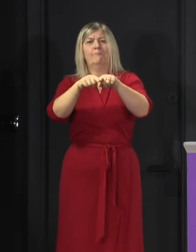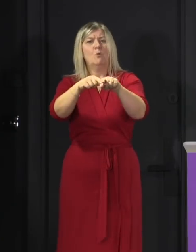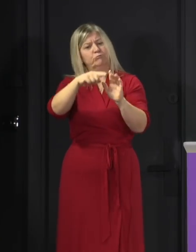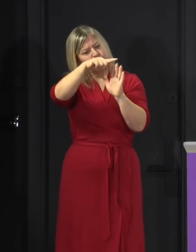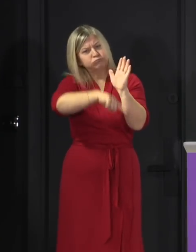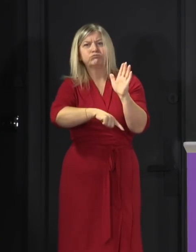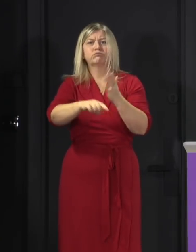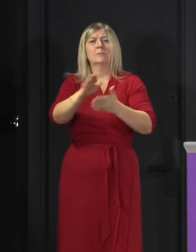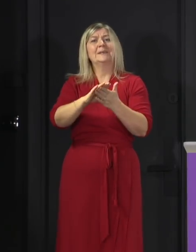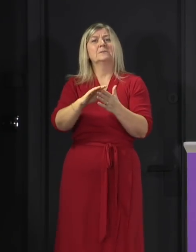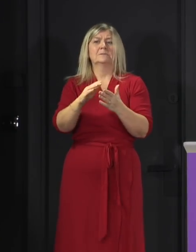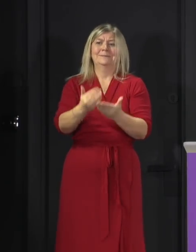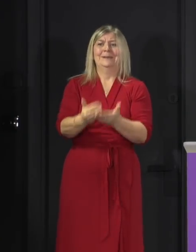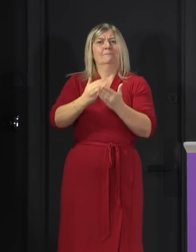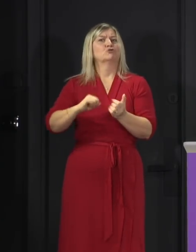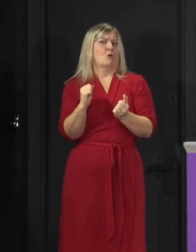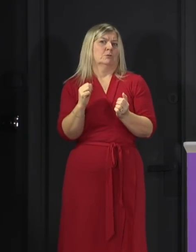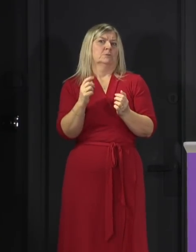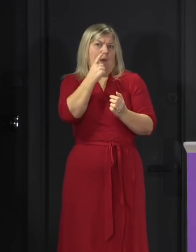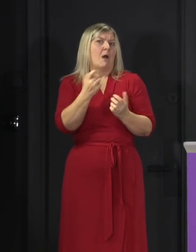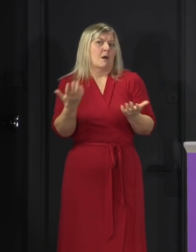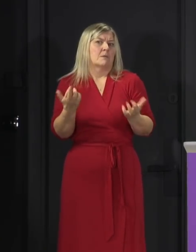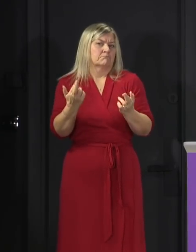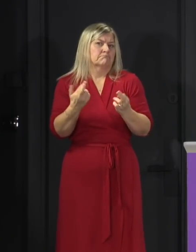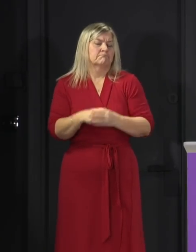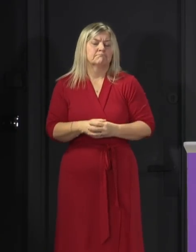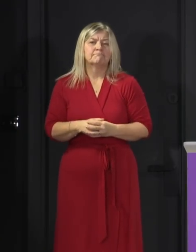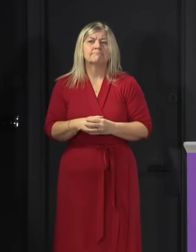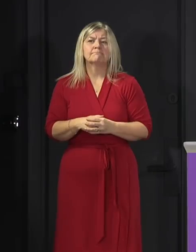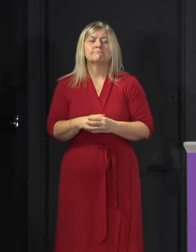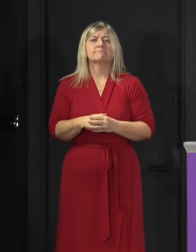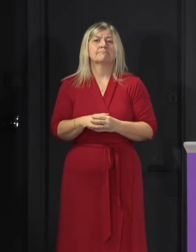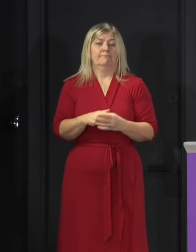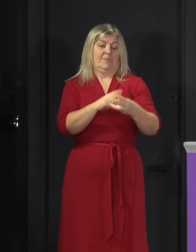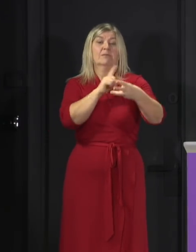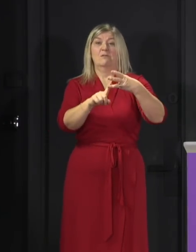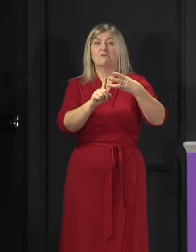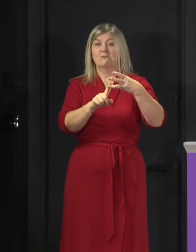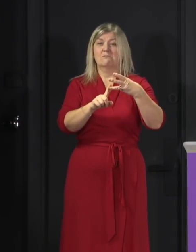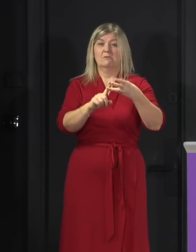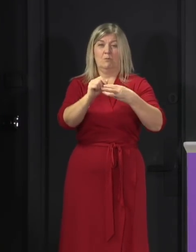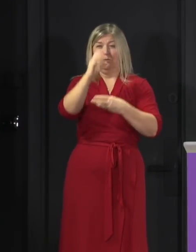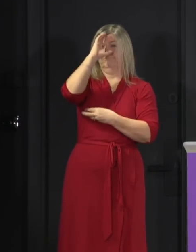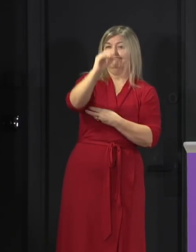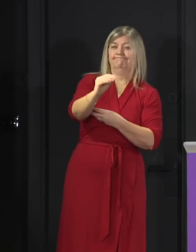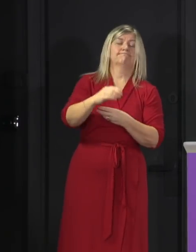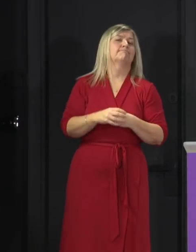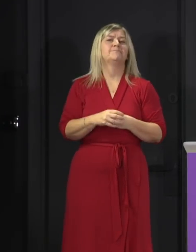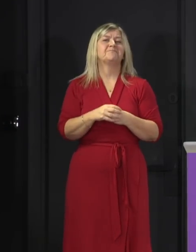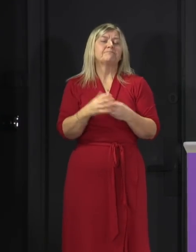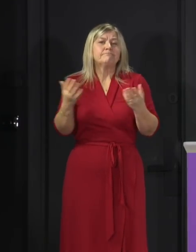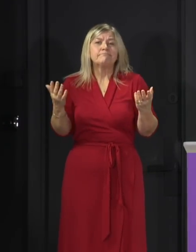country as a whole as safe as we possibly can. And that leads to the final point I want to raise, which